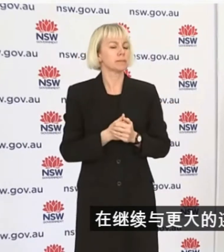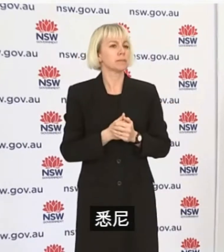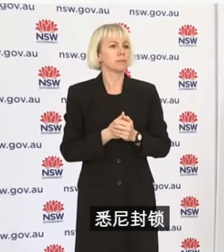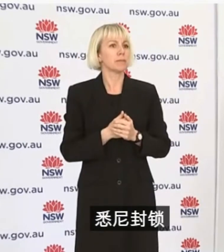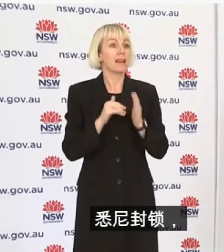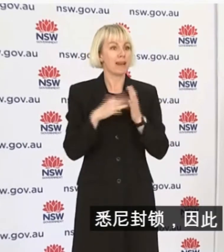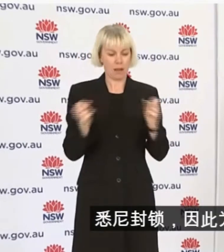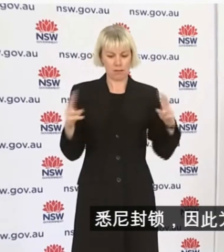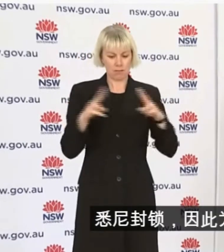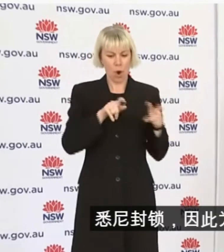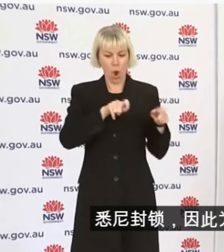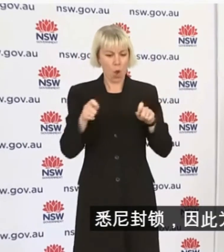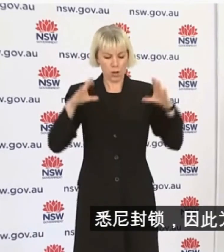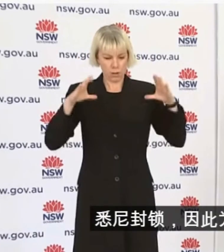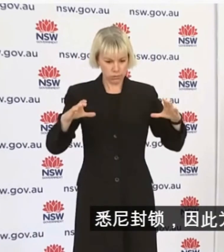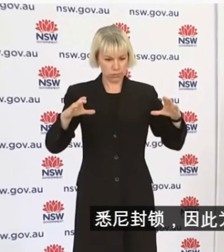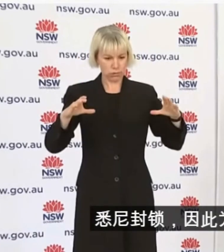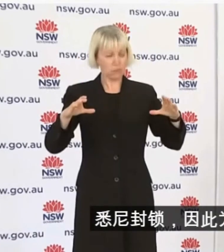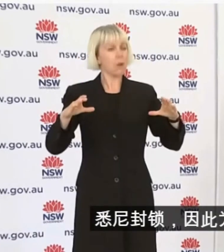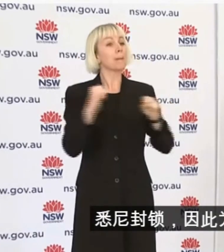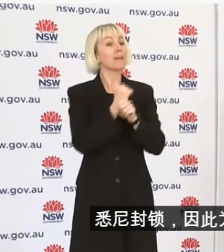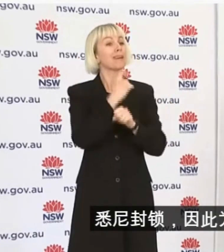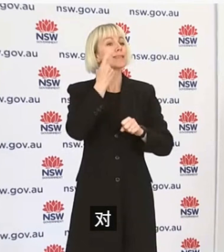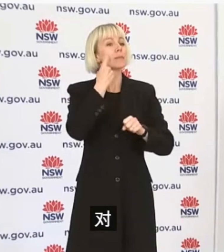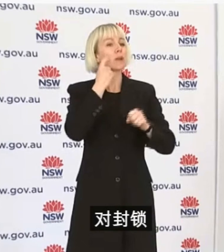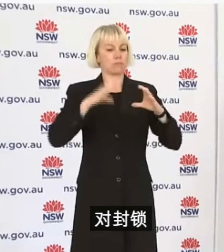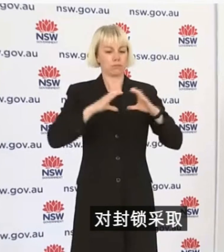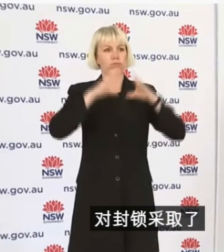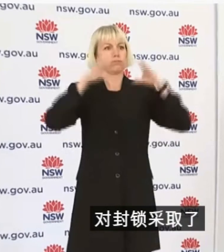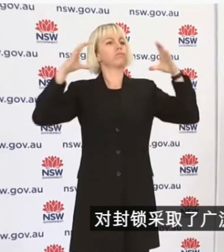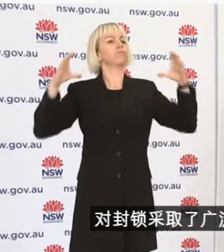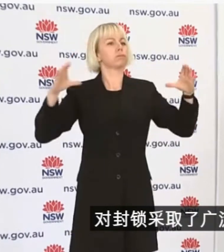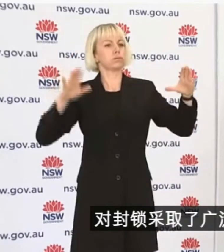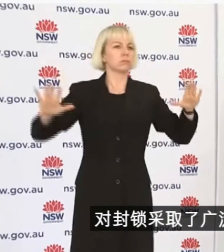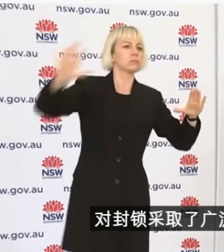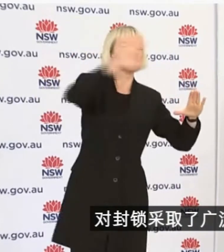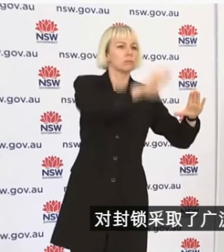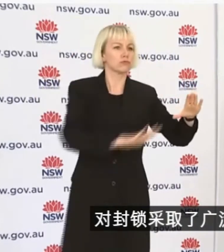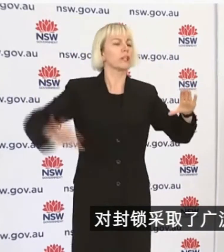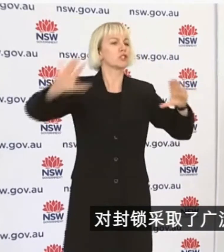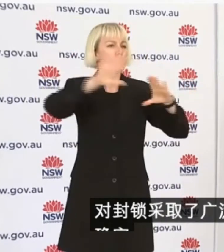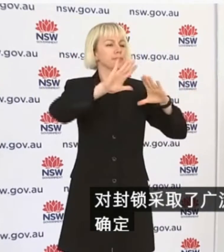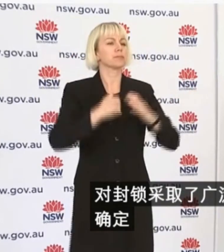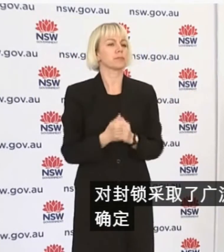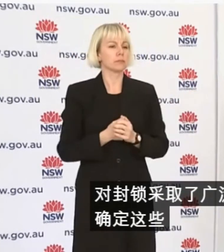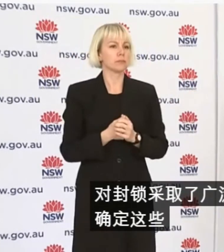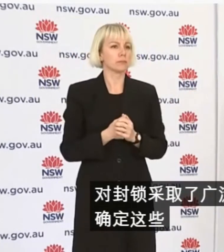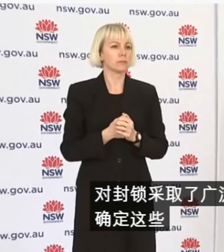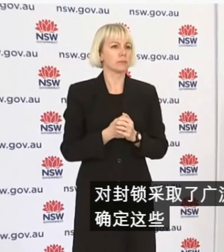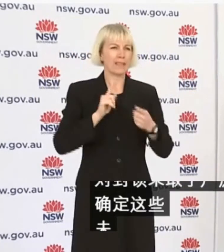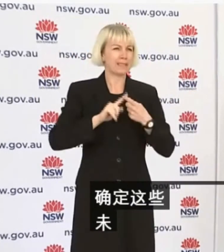Greater Sydney lockdown. So for simplicity, we've taken a broad approach to the lockdown whilst we determine